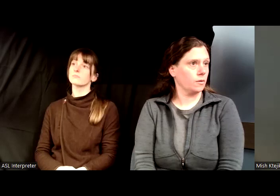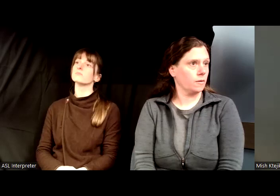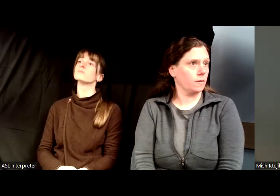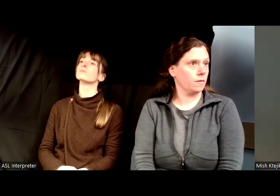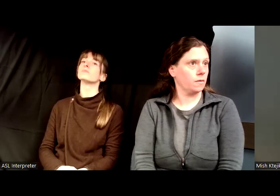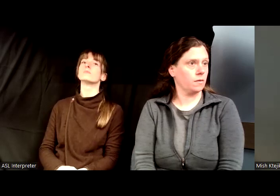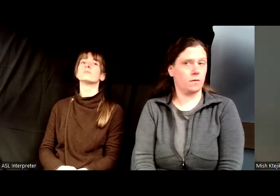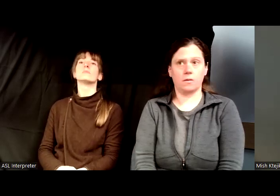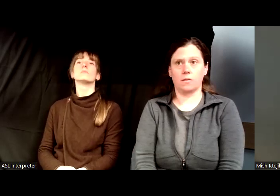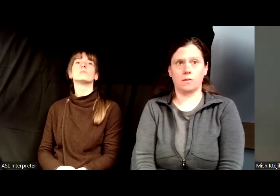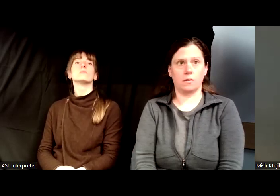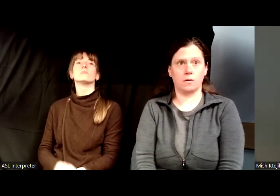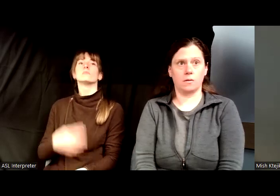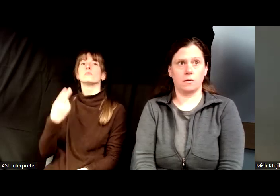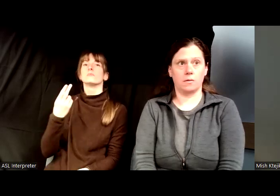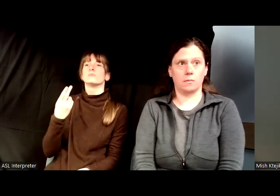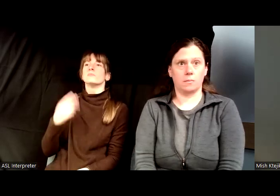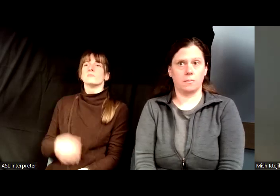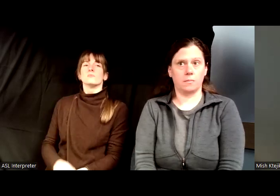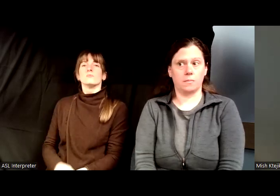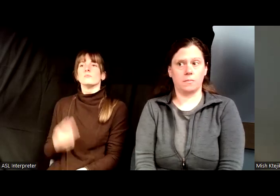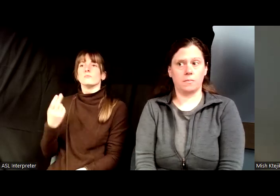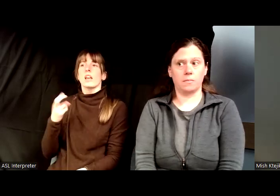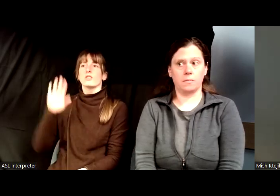What kind of system will we have set up?